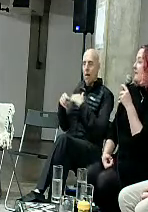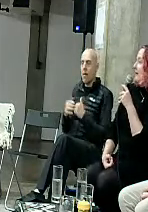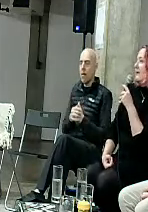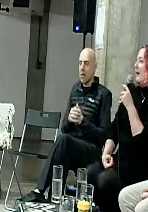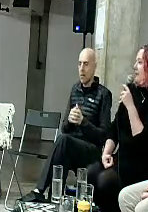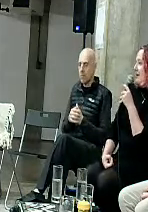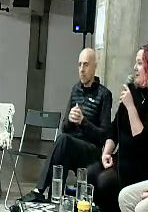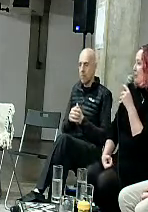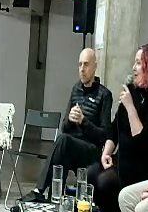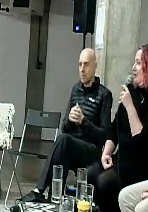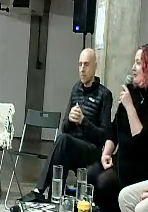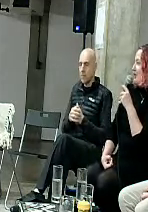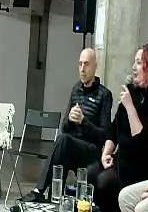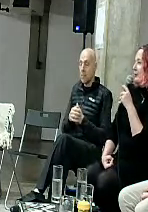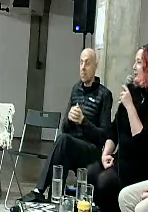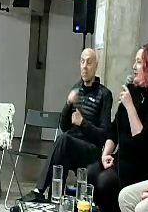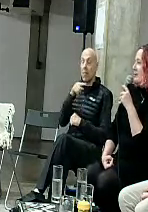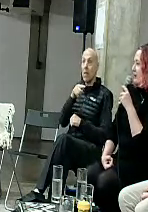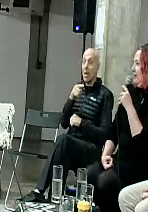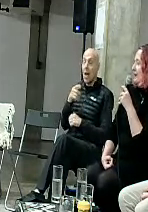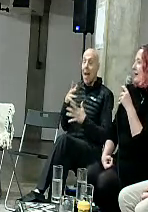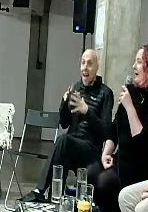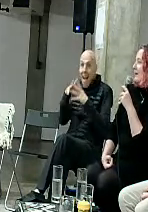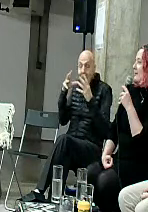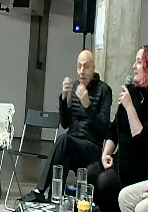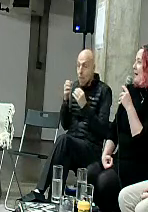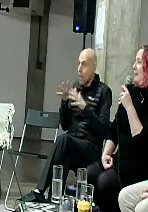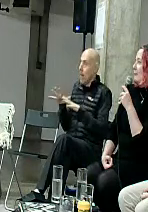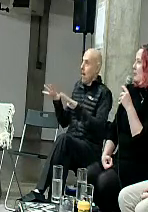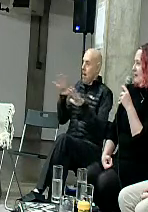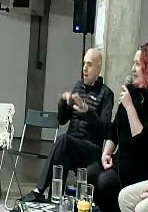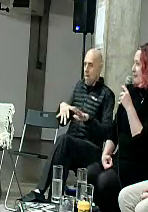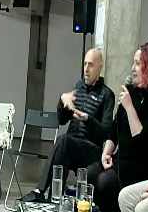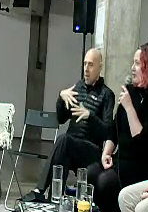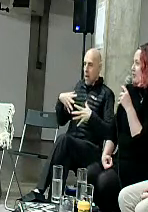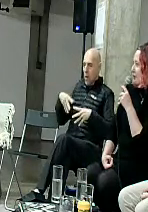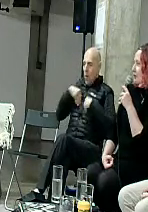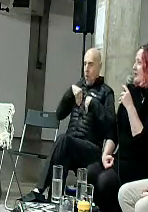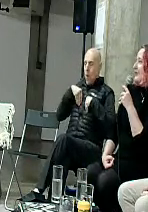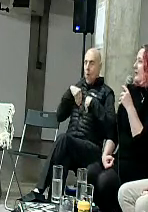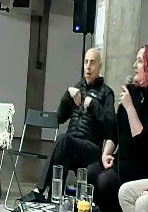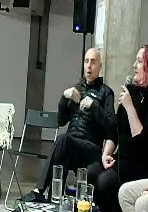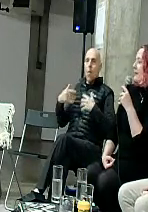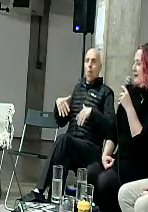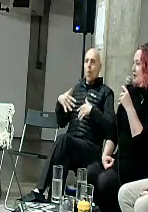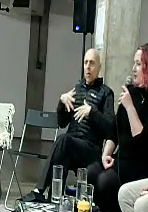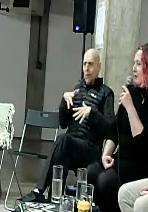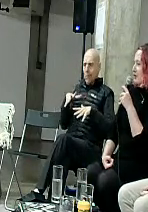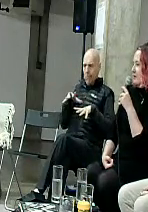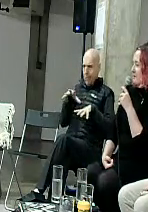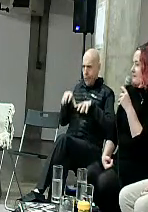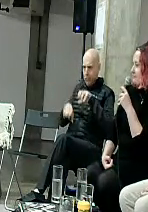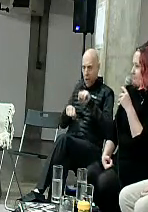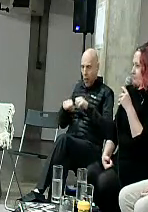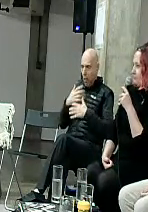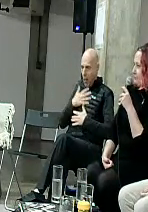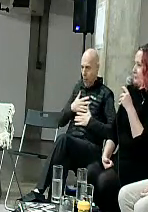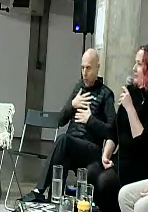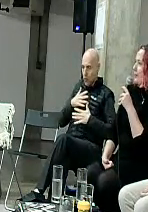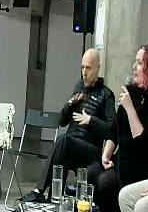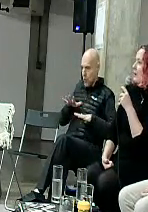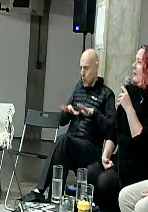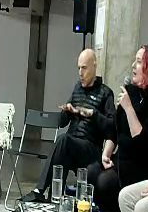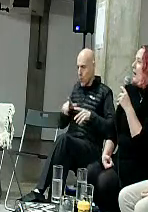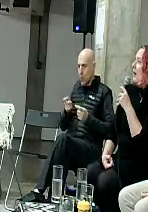She just felt everything in the world so acutely and really struggled to manage her emotions.